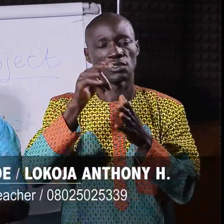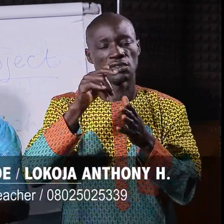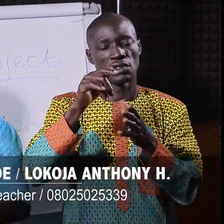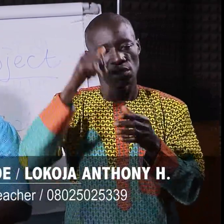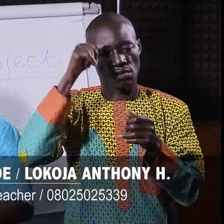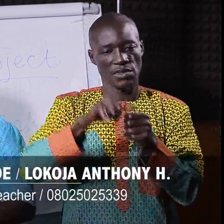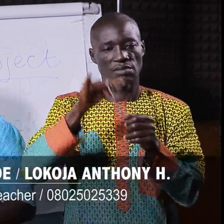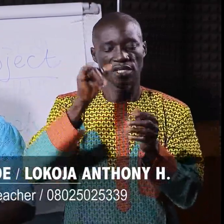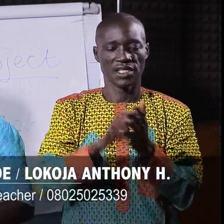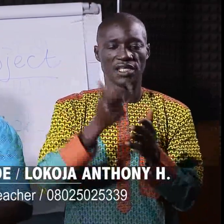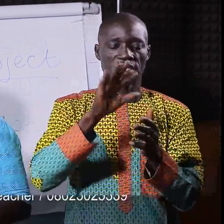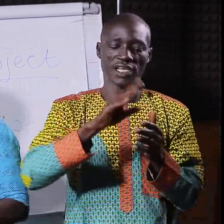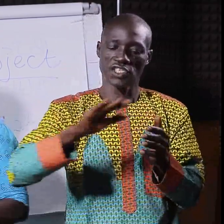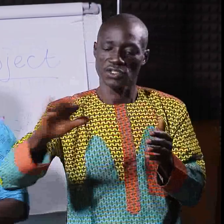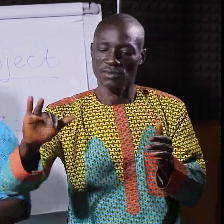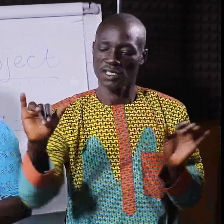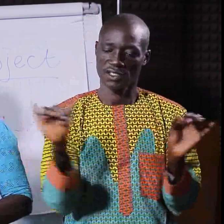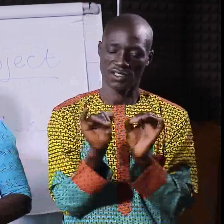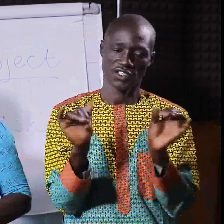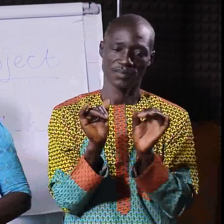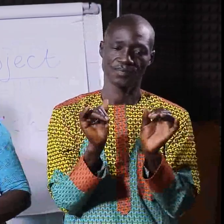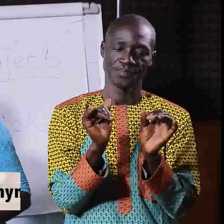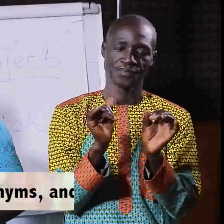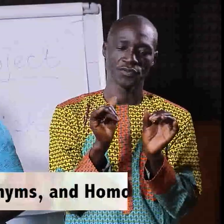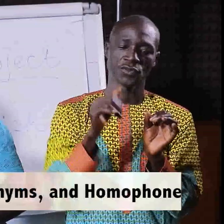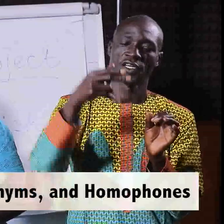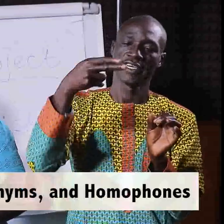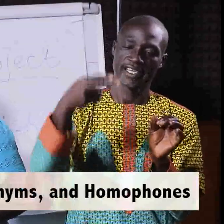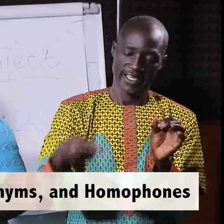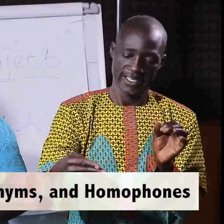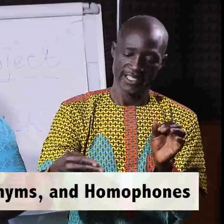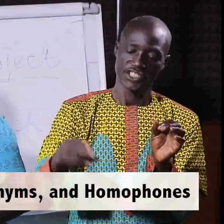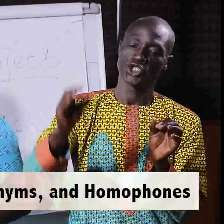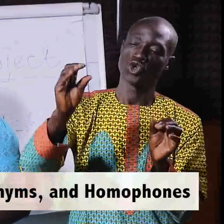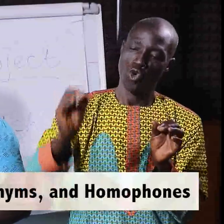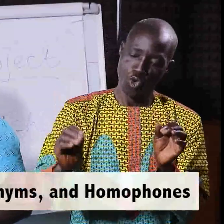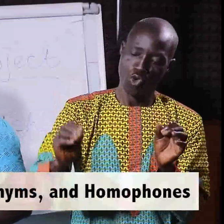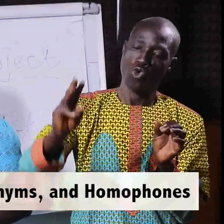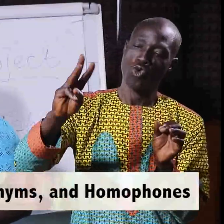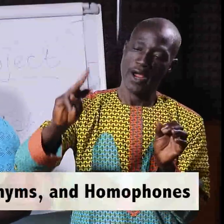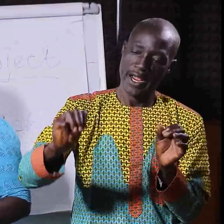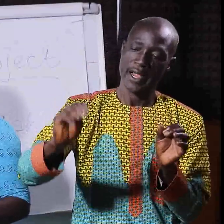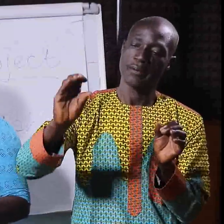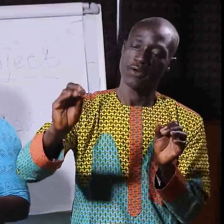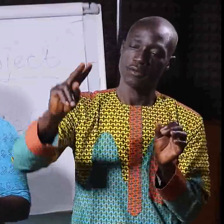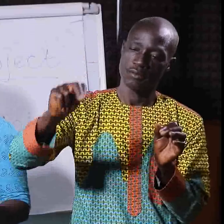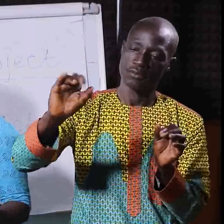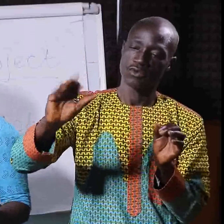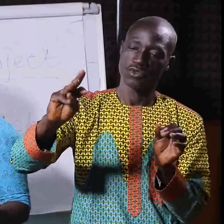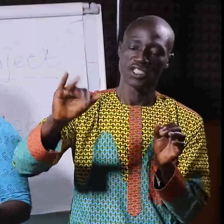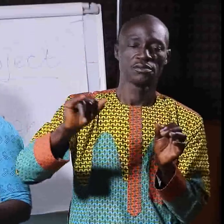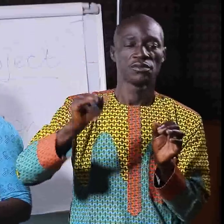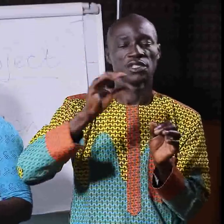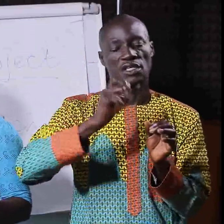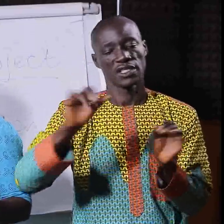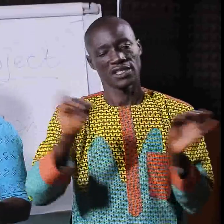that they are spelled the same. When you hear homonyms, remember writing, you are spelling the same. When you hear